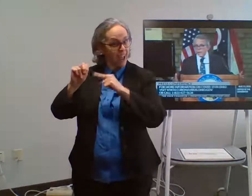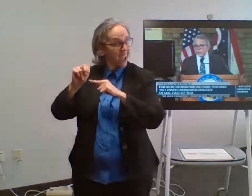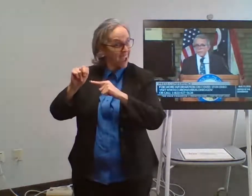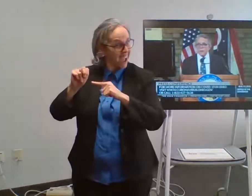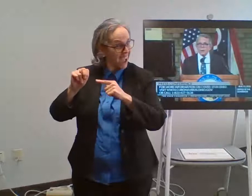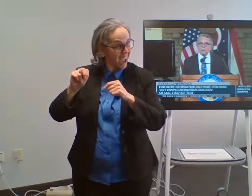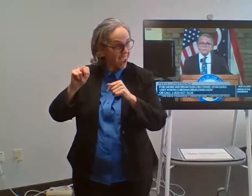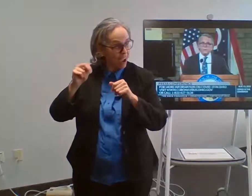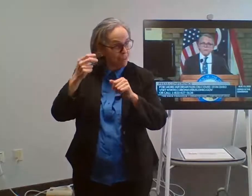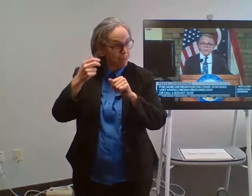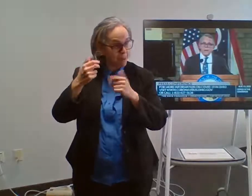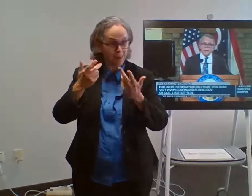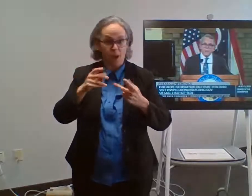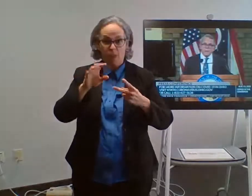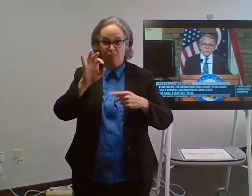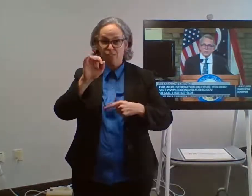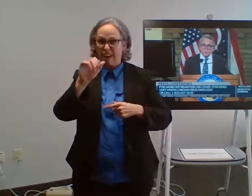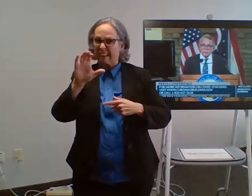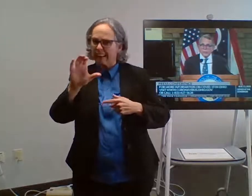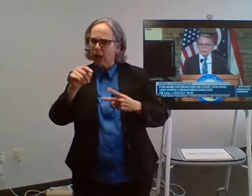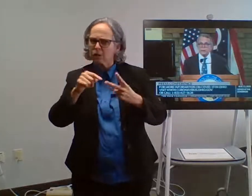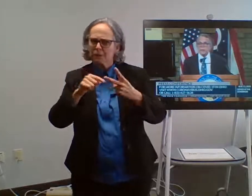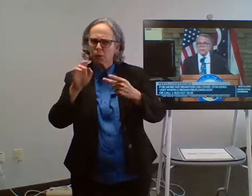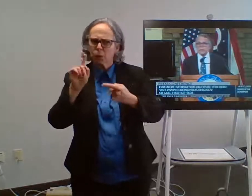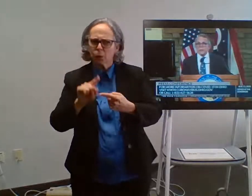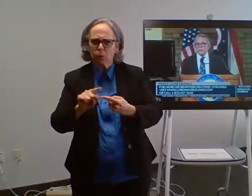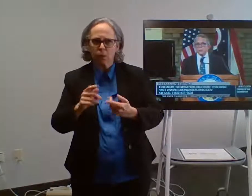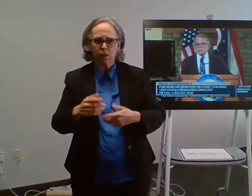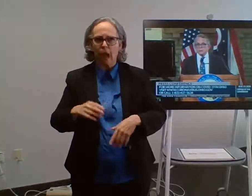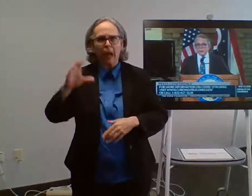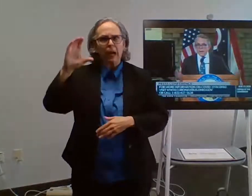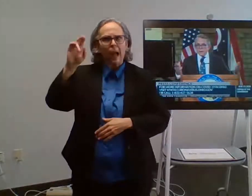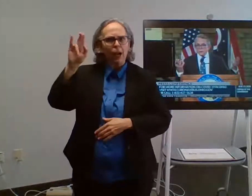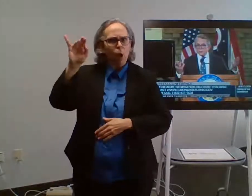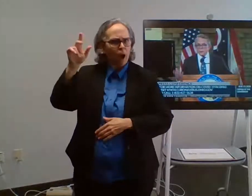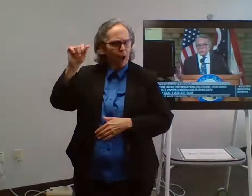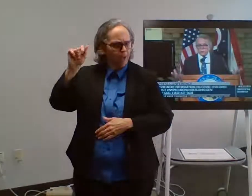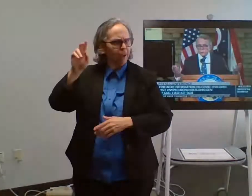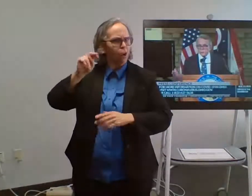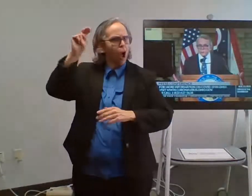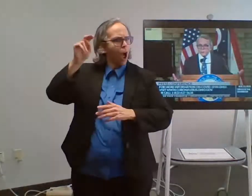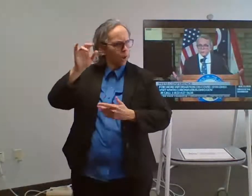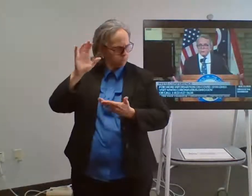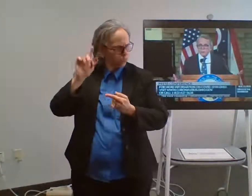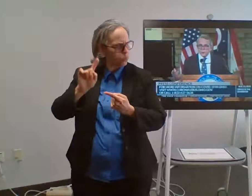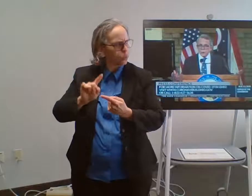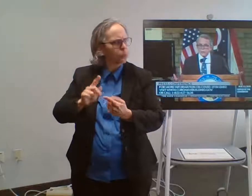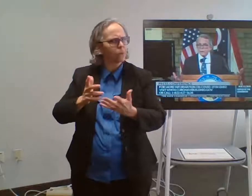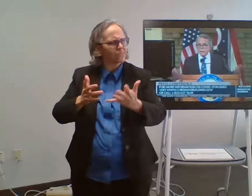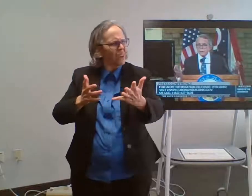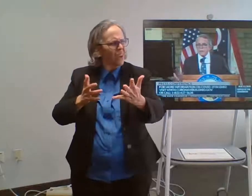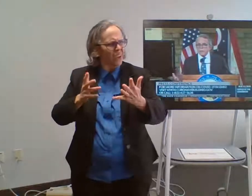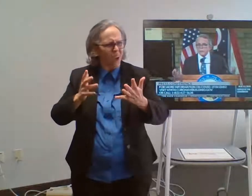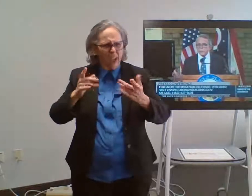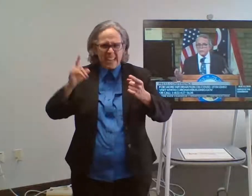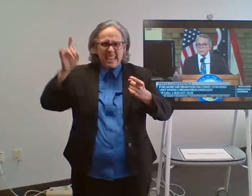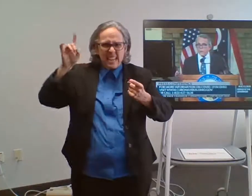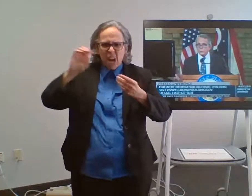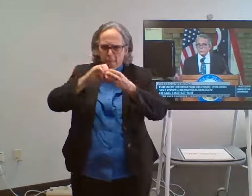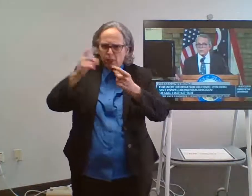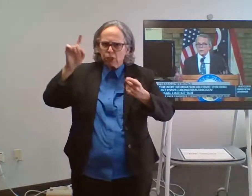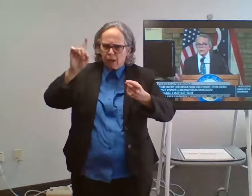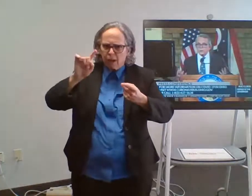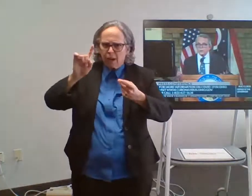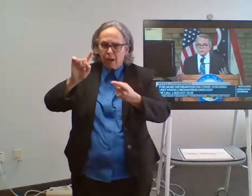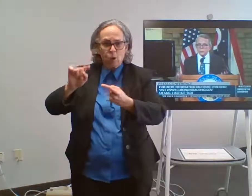Franklin County come down. We've seen Cuyahoga County come down. So these counties these urban counties are coming down. That's where the